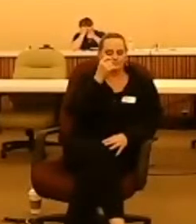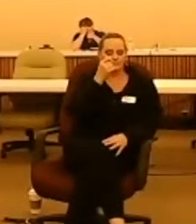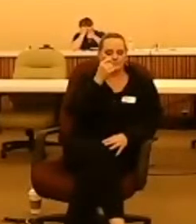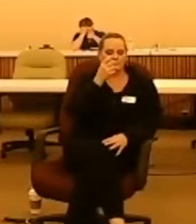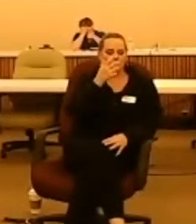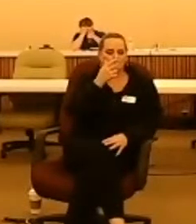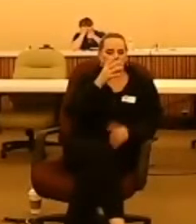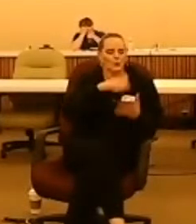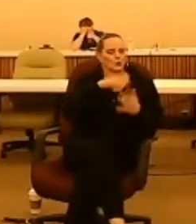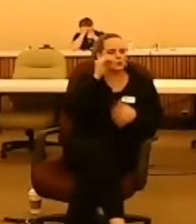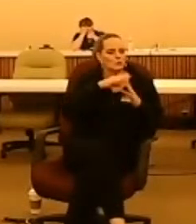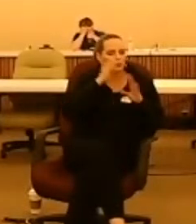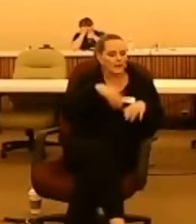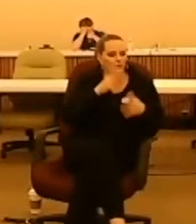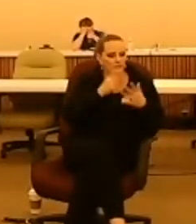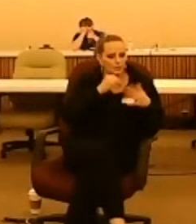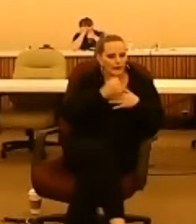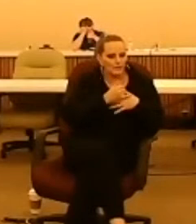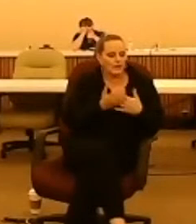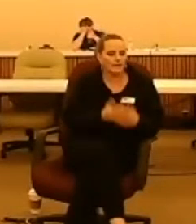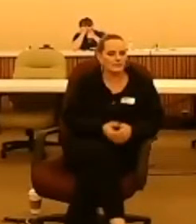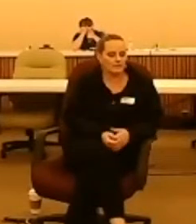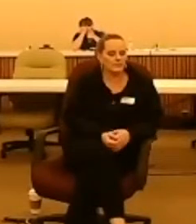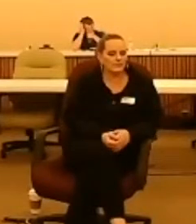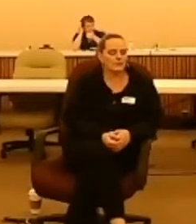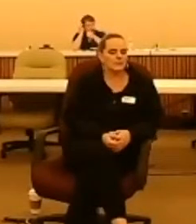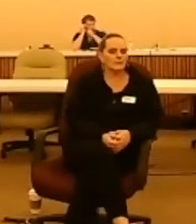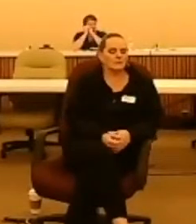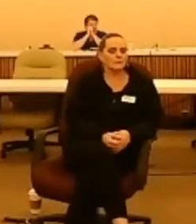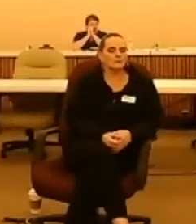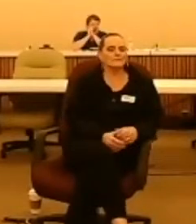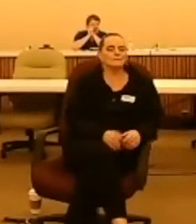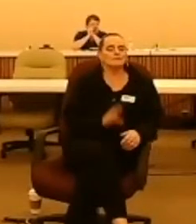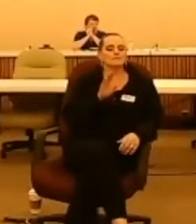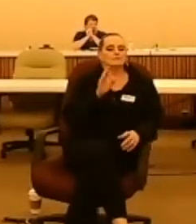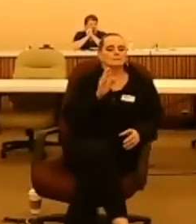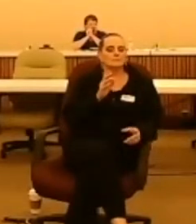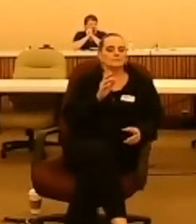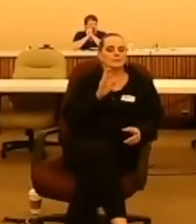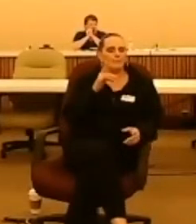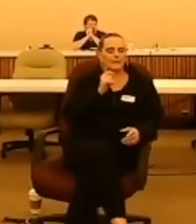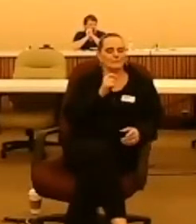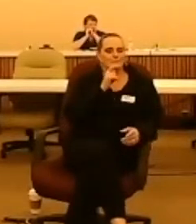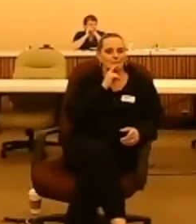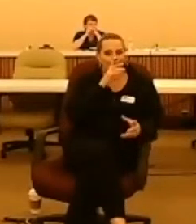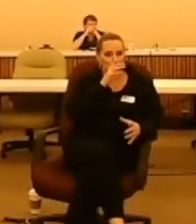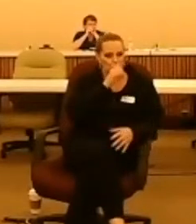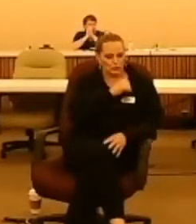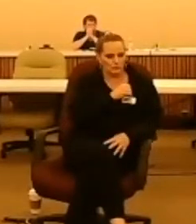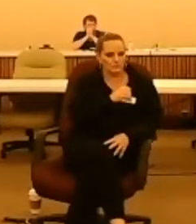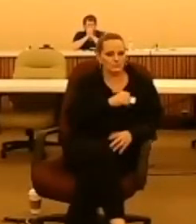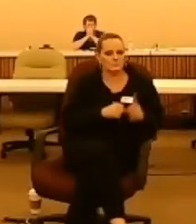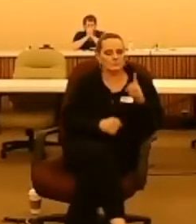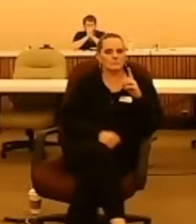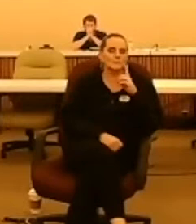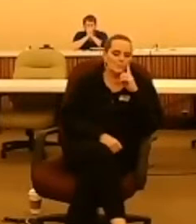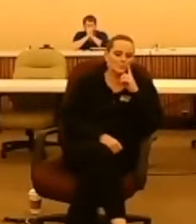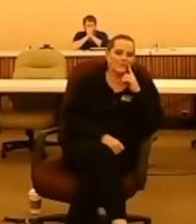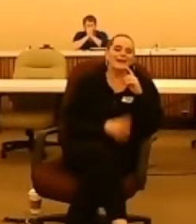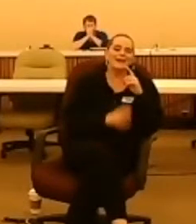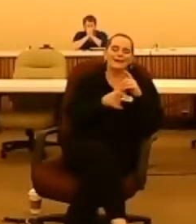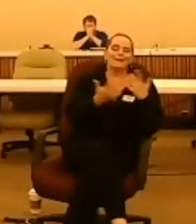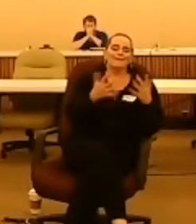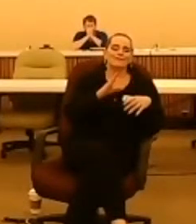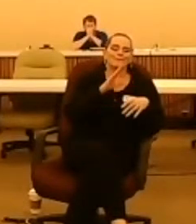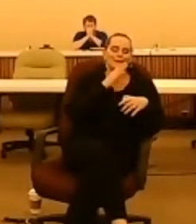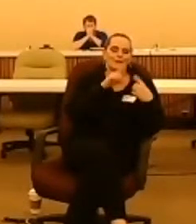student housing projects as a basis for all this. But did it assume? But I think they did talk about